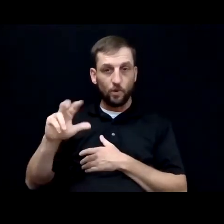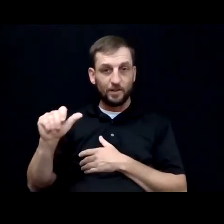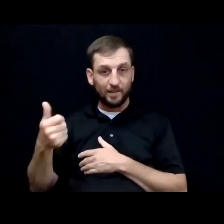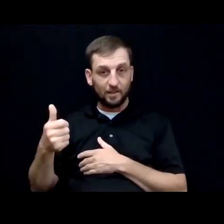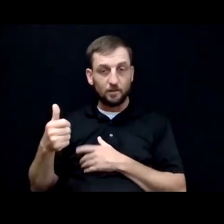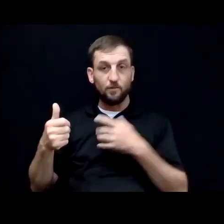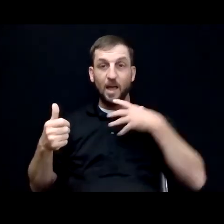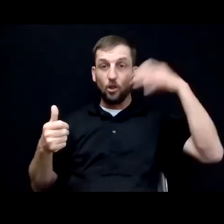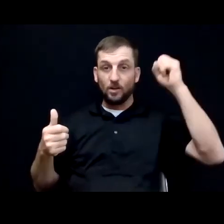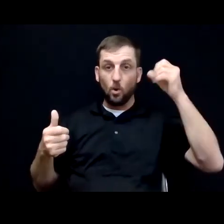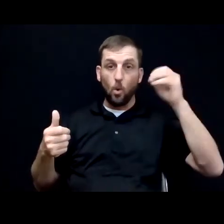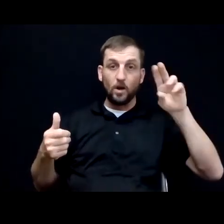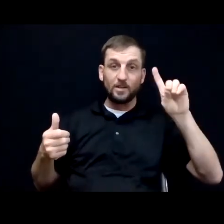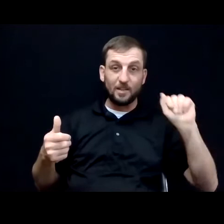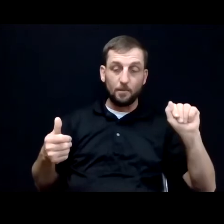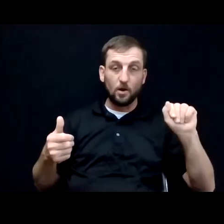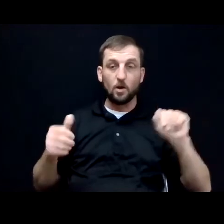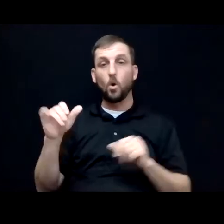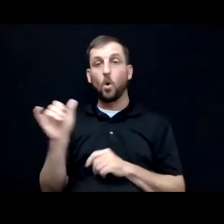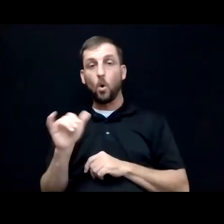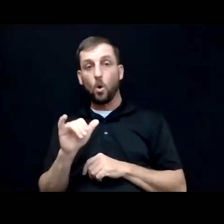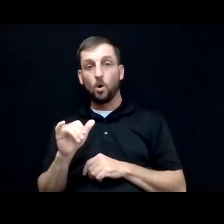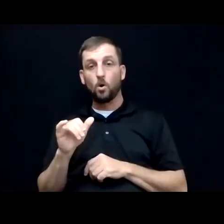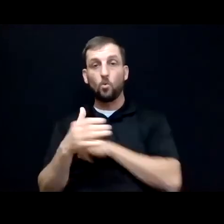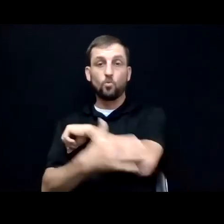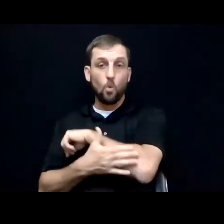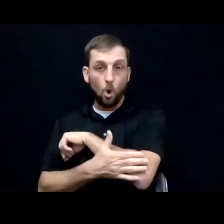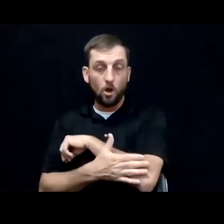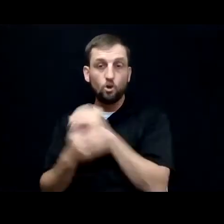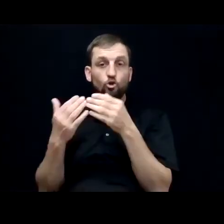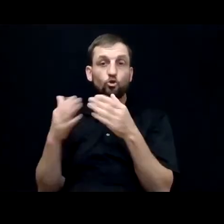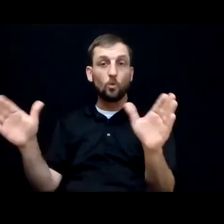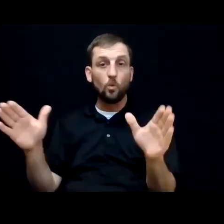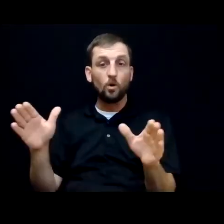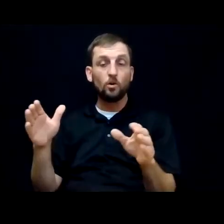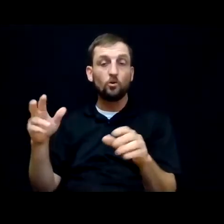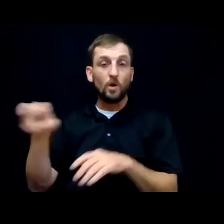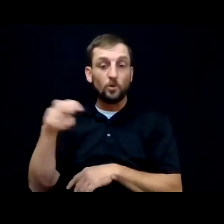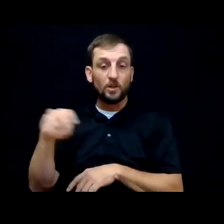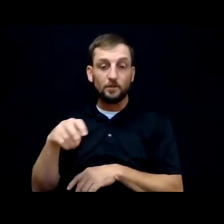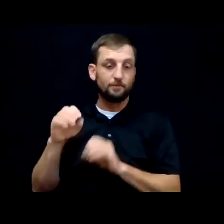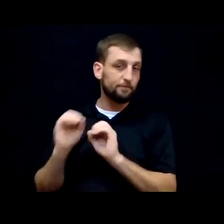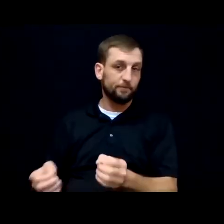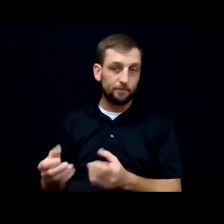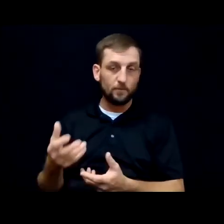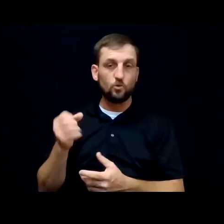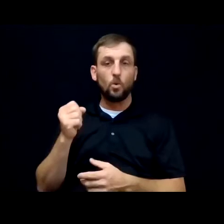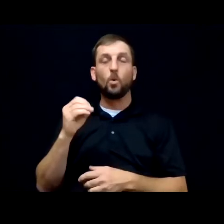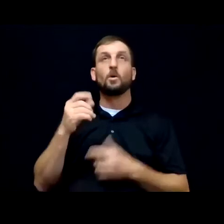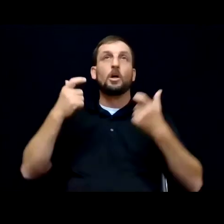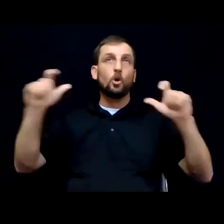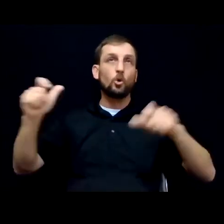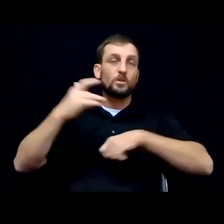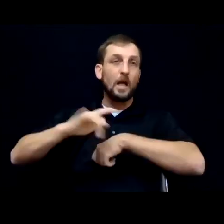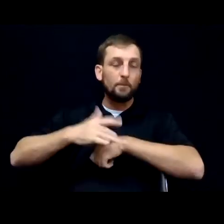elderly or disabled or for rural general public transportation itself. So we have huge gaps in the regions that we've